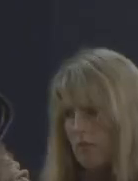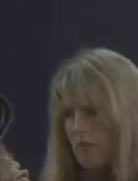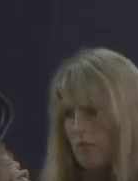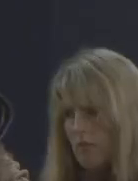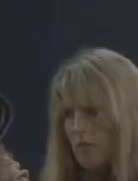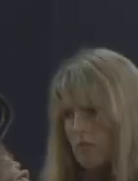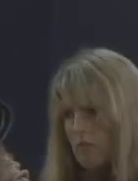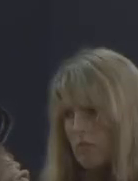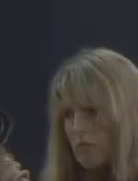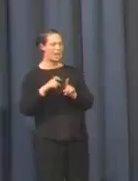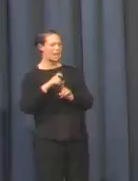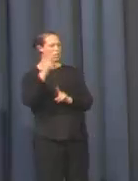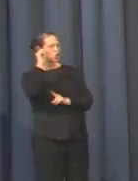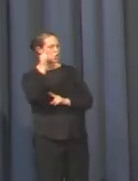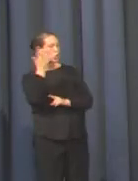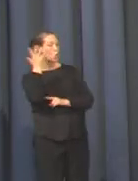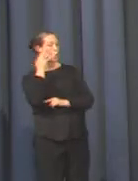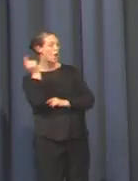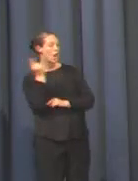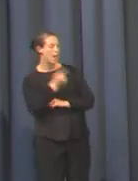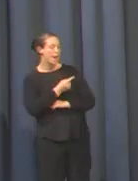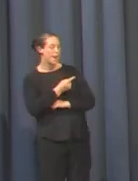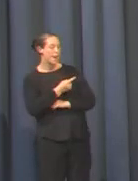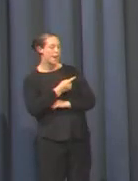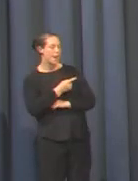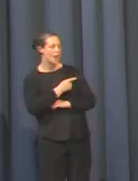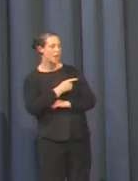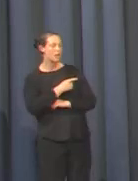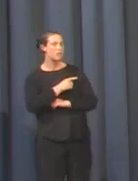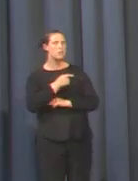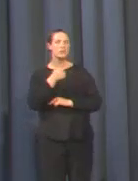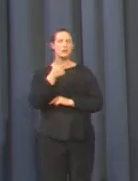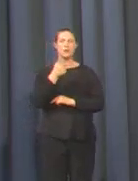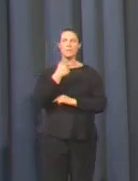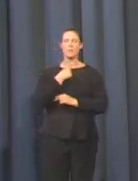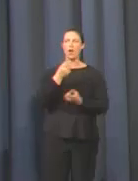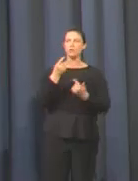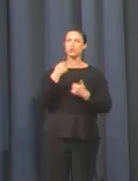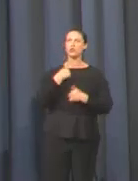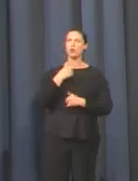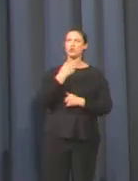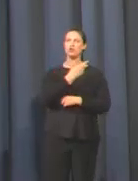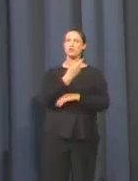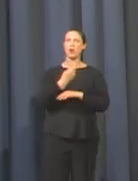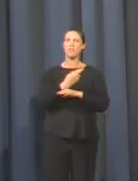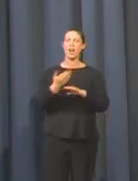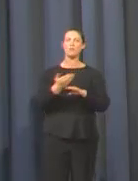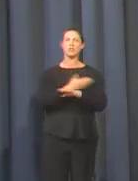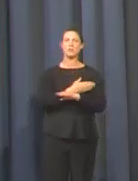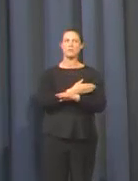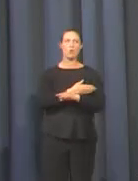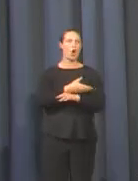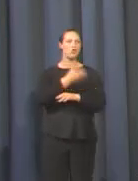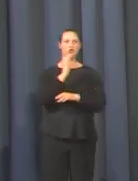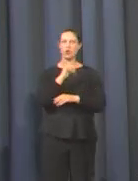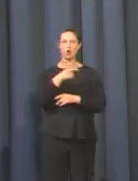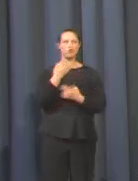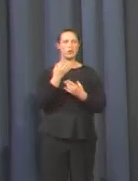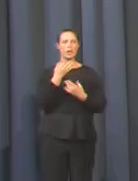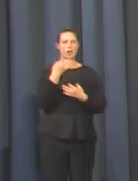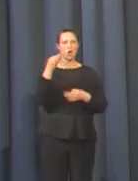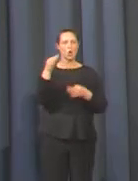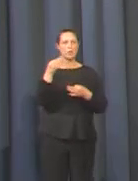lead in our water? I was advised about 12 hours before the Do Not Drink notice was